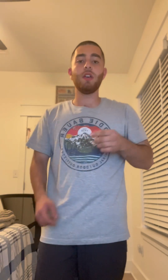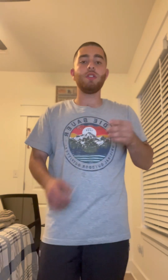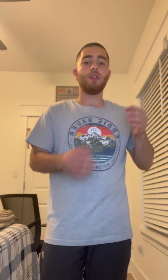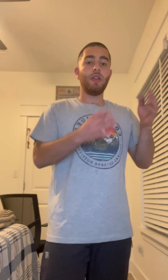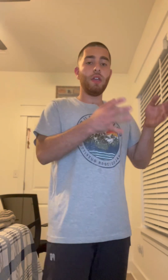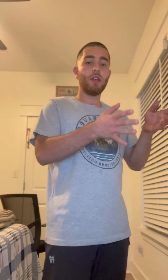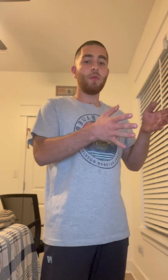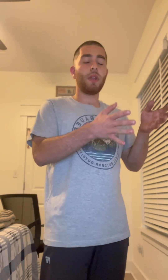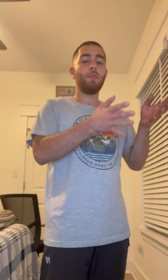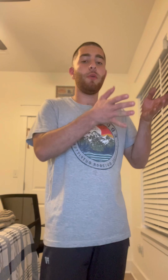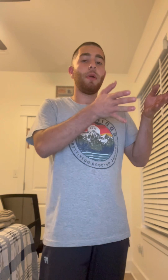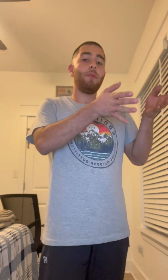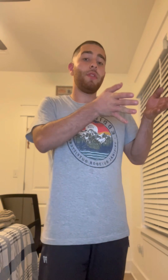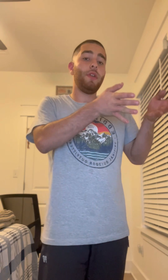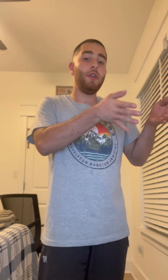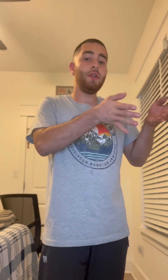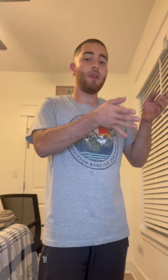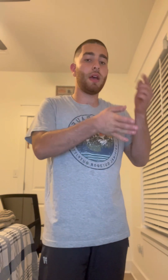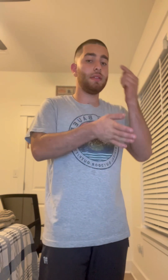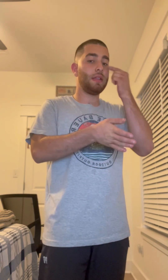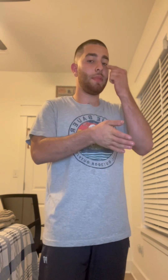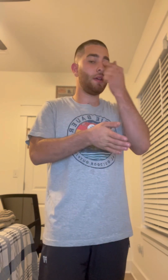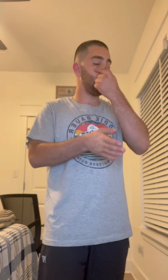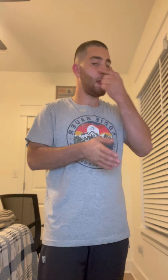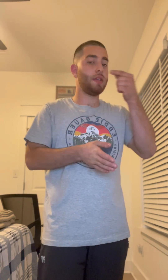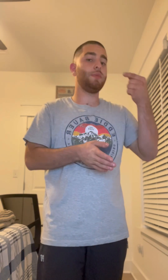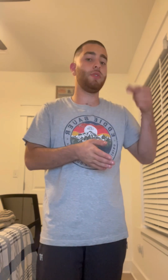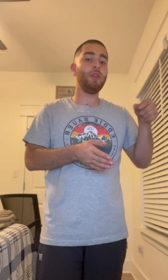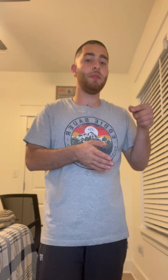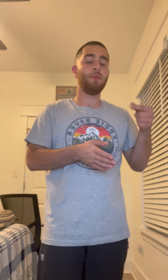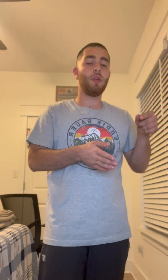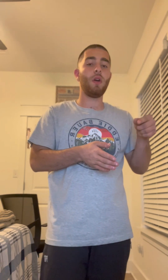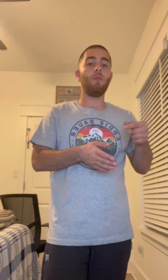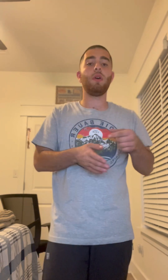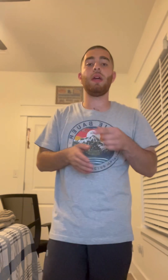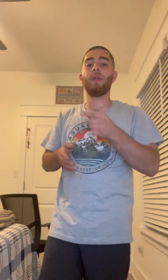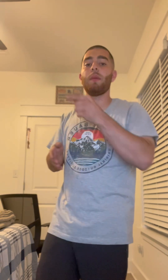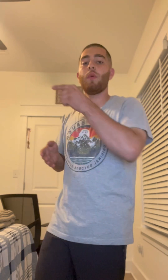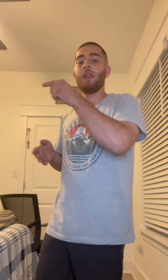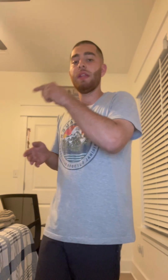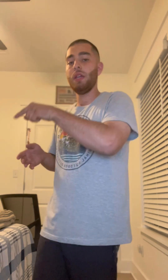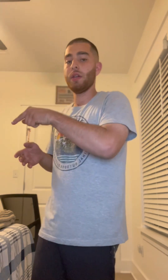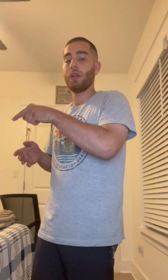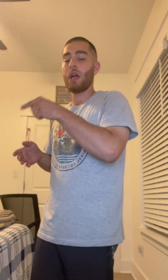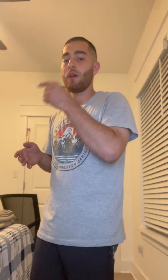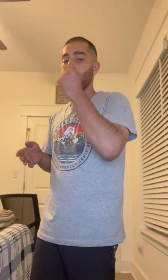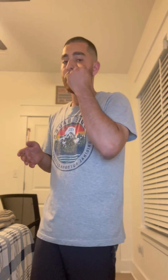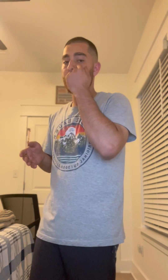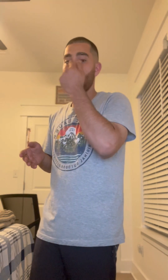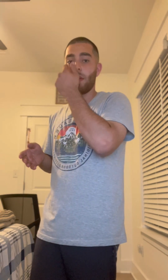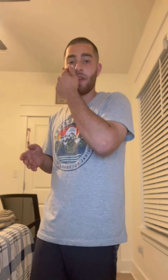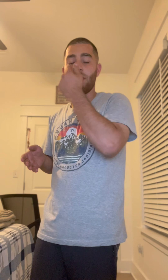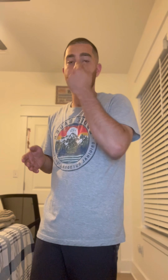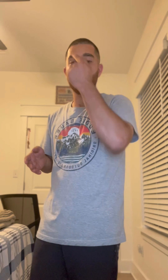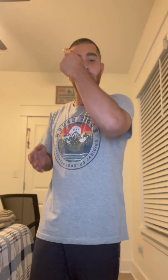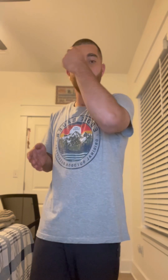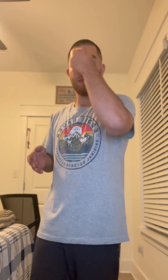so here, when I put my brother here, I said about his eyes were green. Well, when I pointed here, I was talking about my father's eyes being